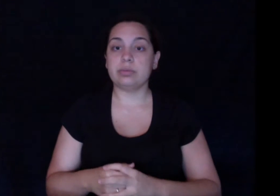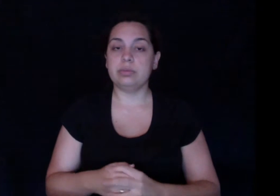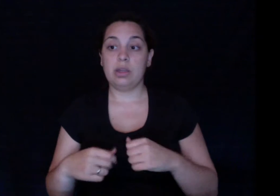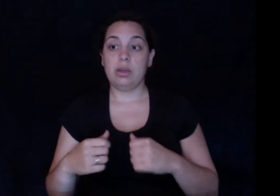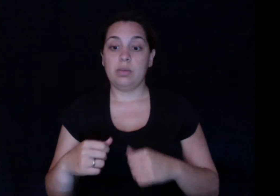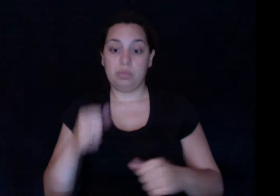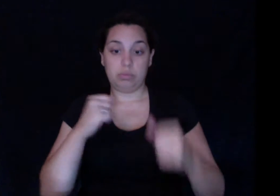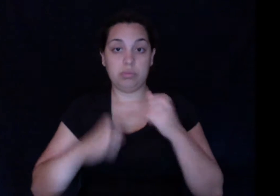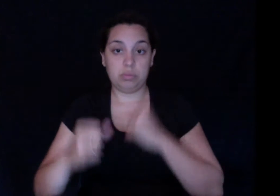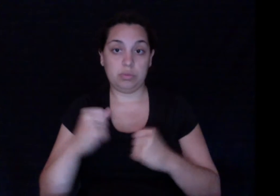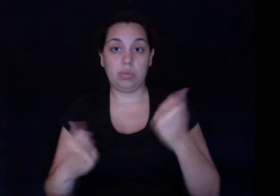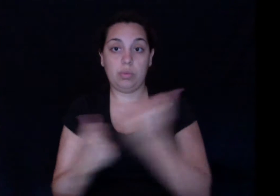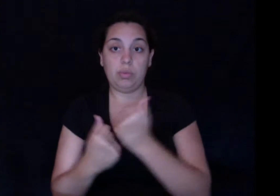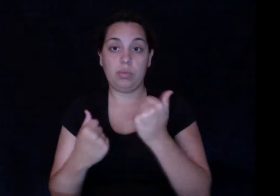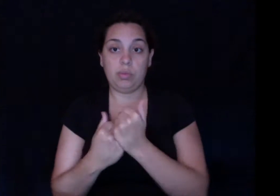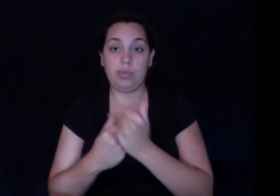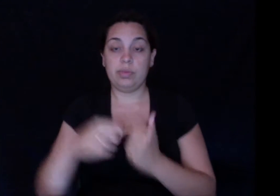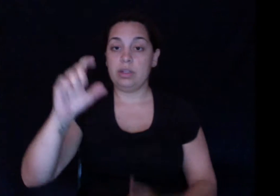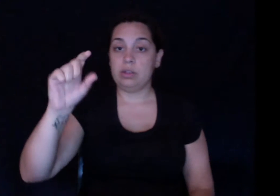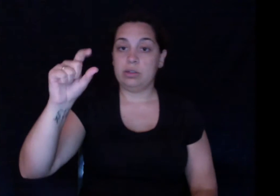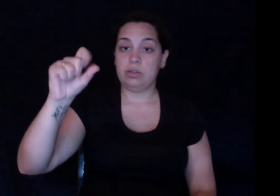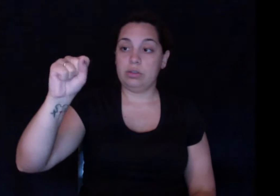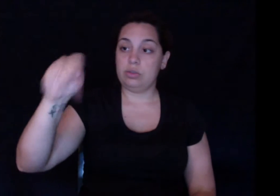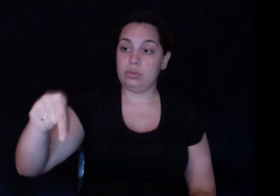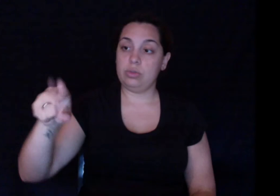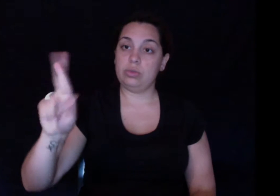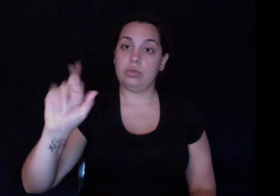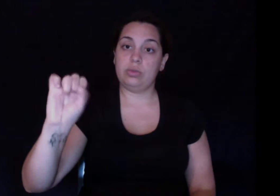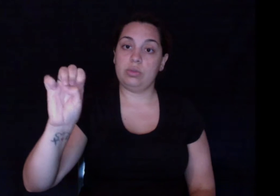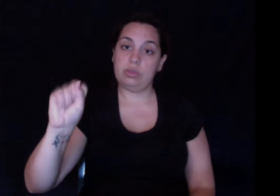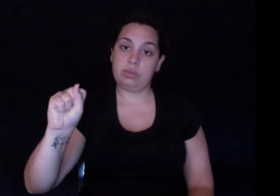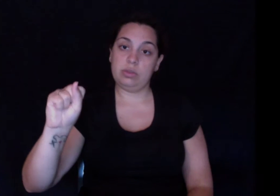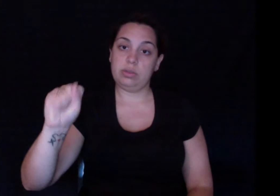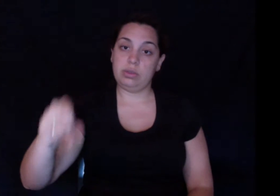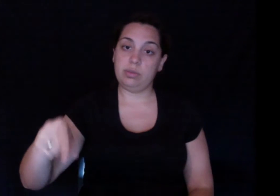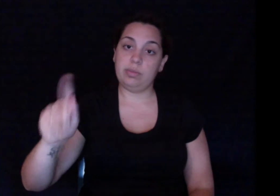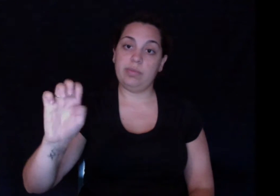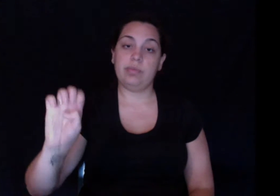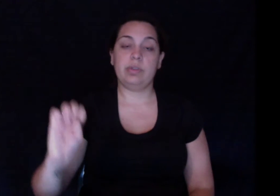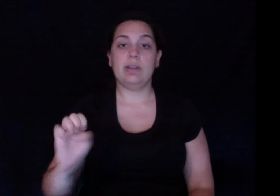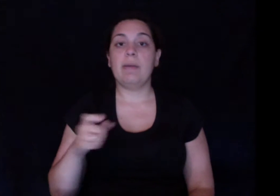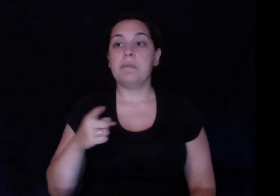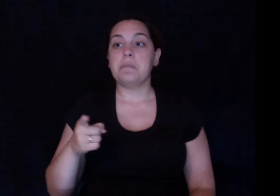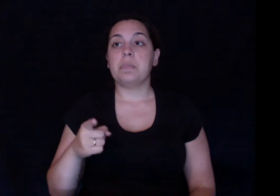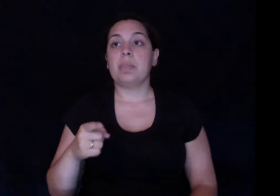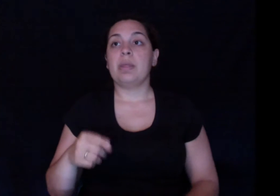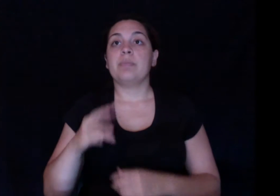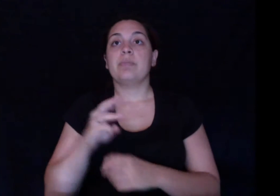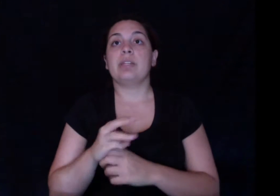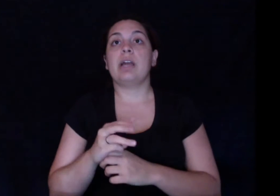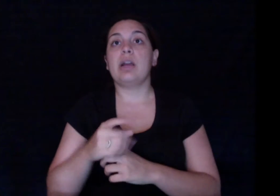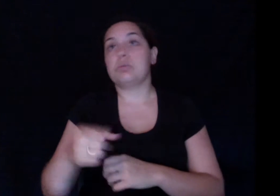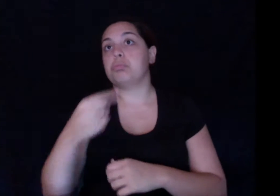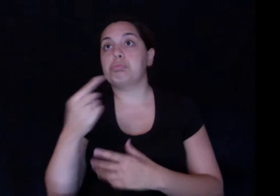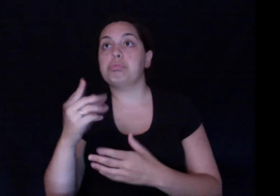UPVOTED. Nearly 18,000 people in the U.S. die every year from not receiving a bone marrow transplant. My name